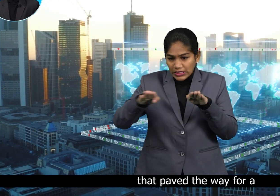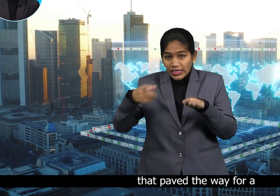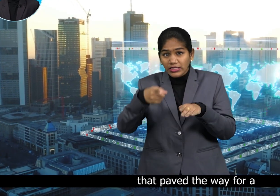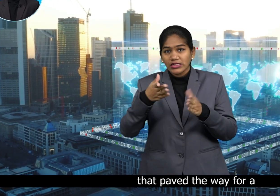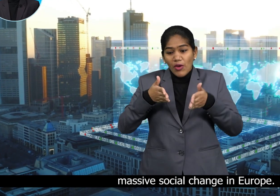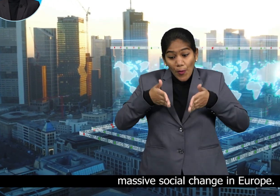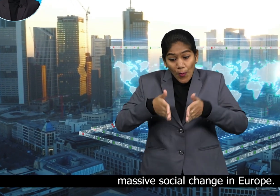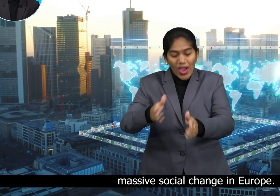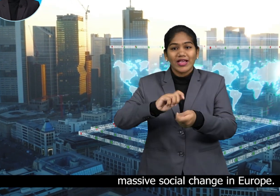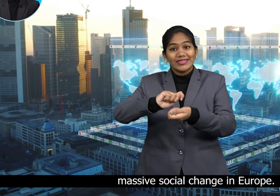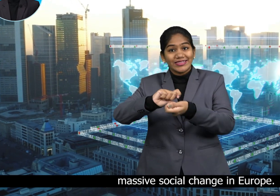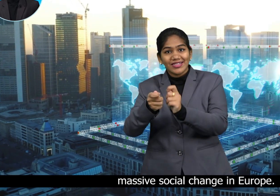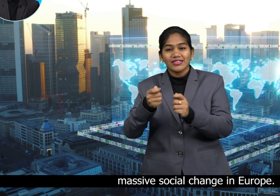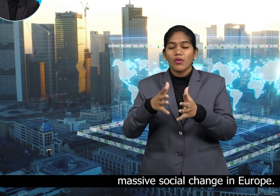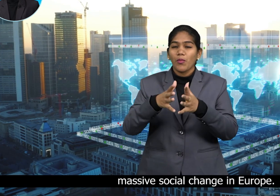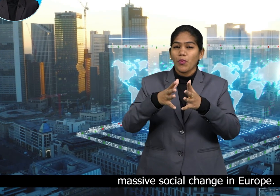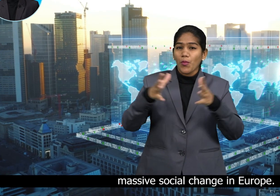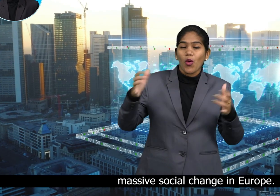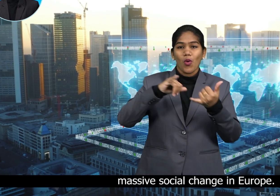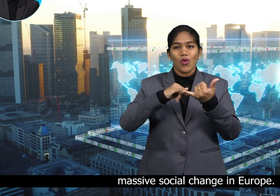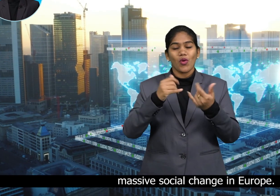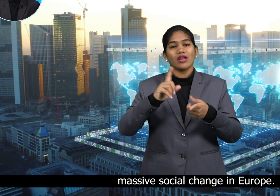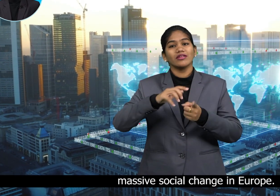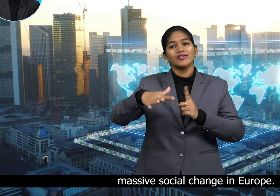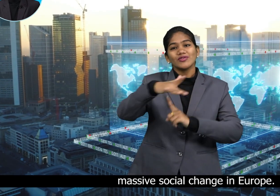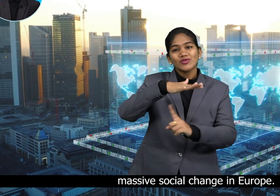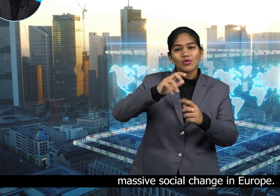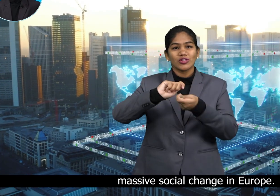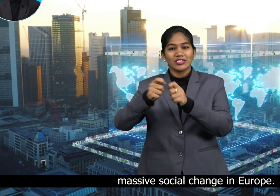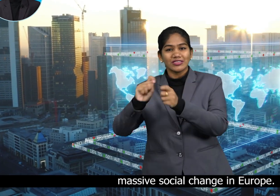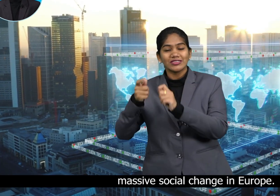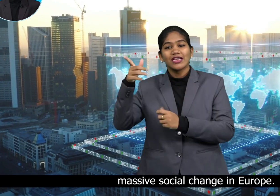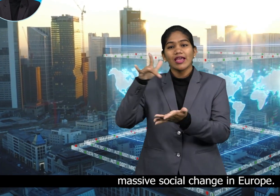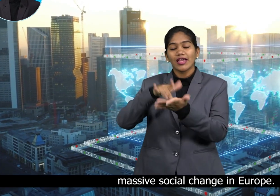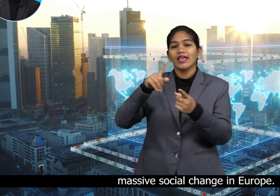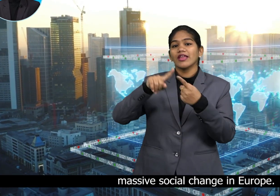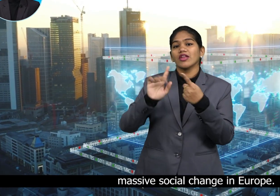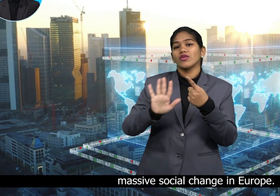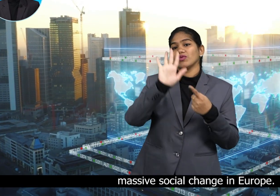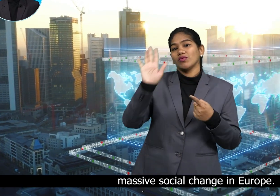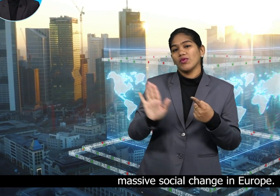a massive social change in Europe.